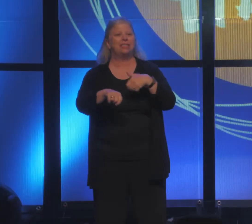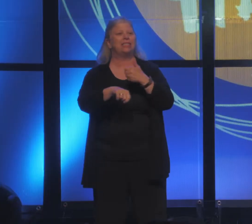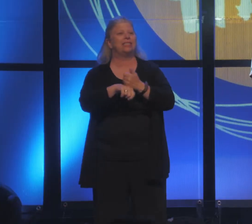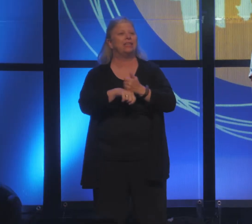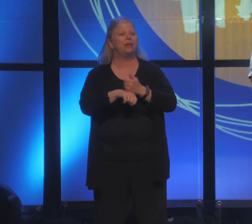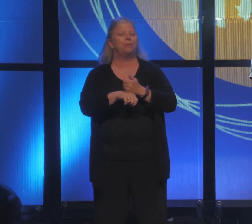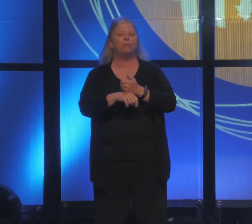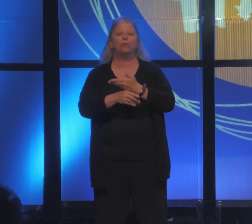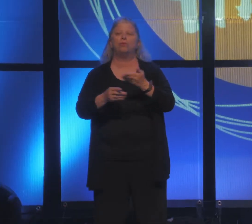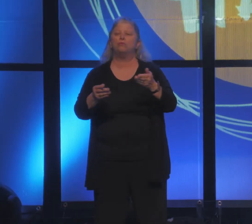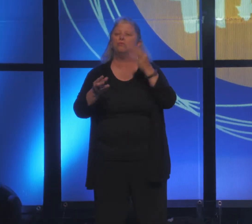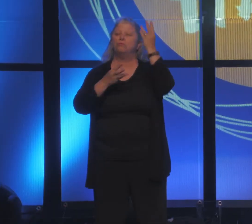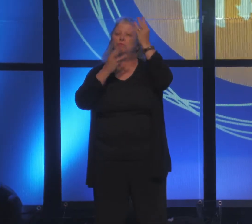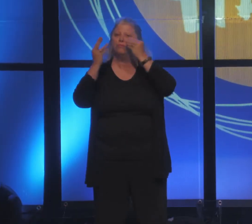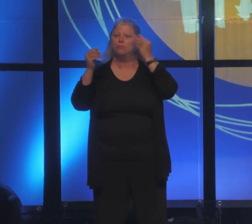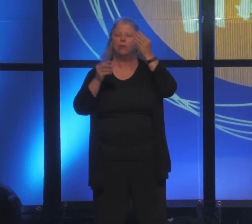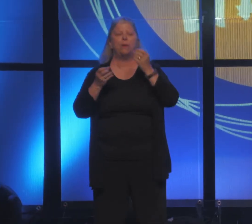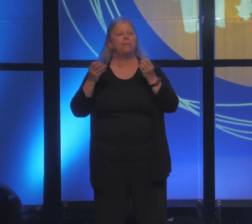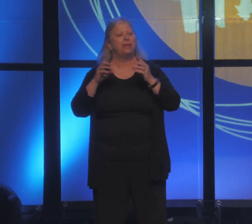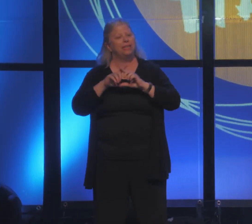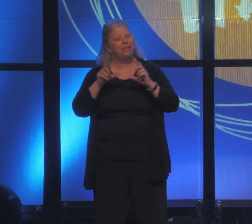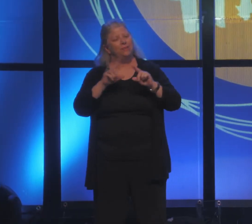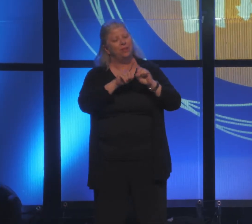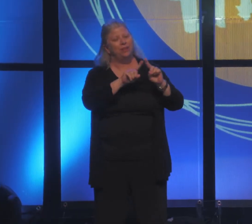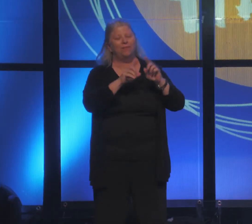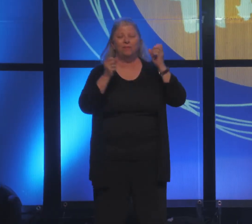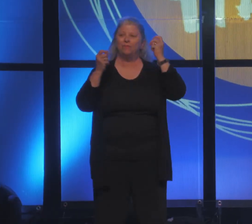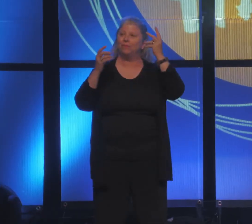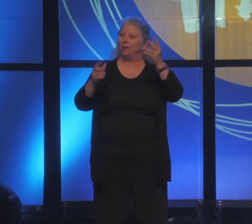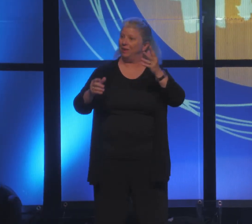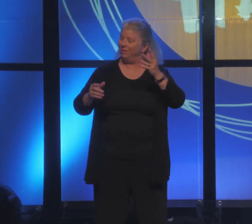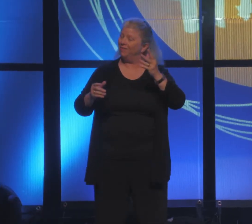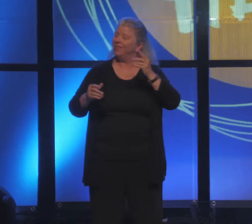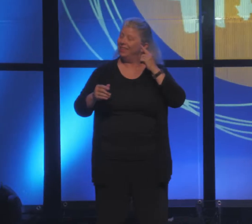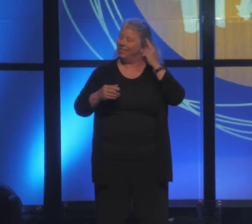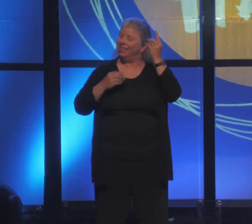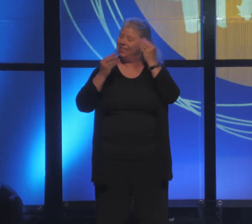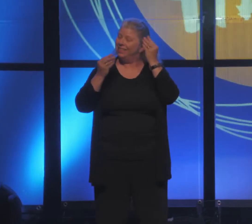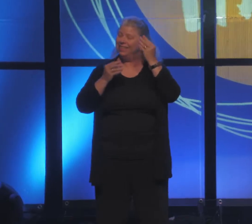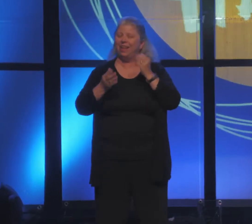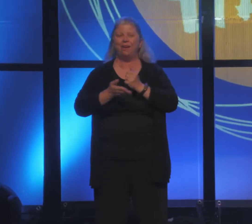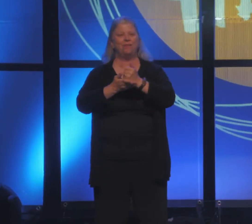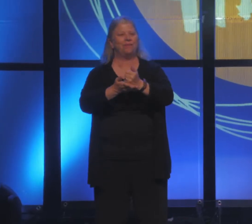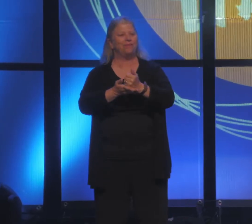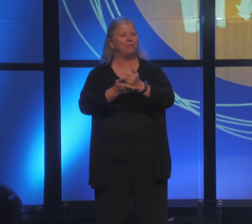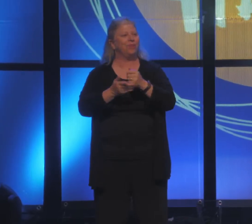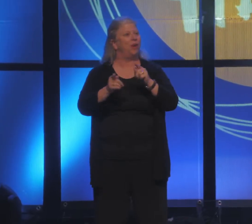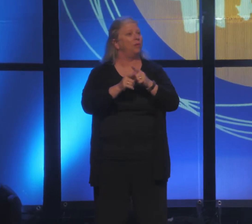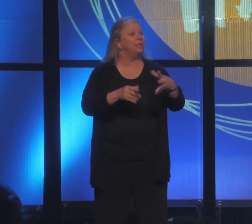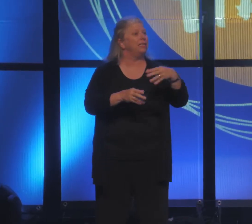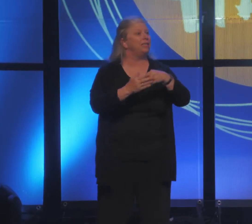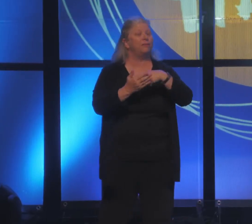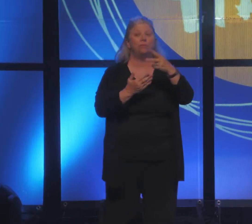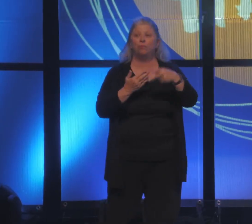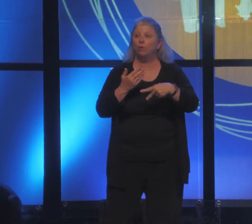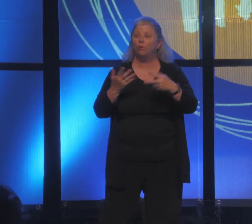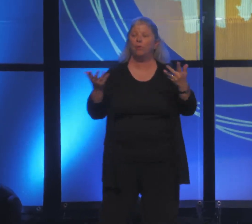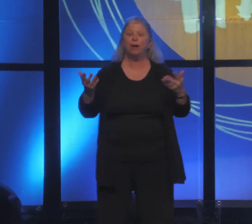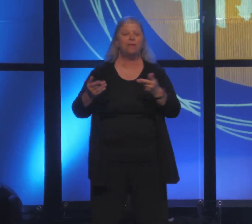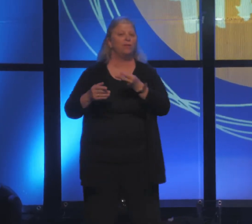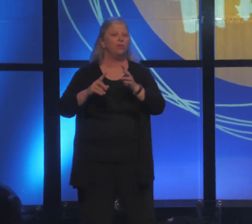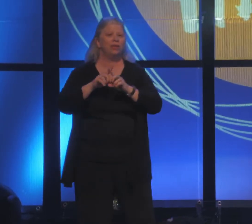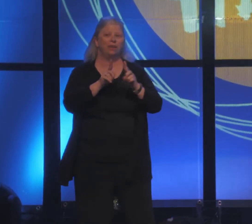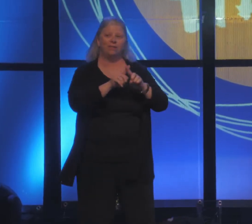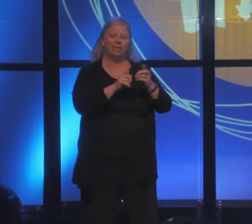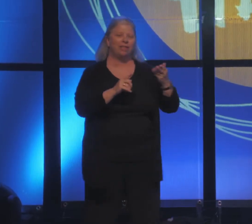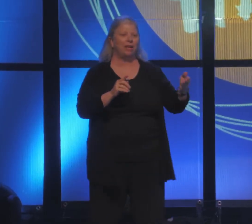designed with you in mind. It has lots of information in it that I think you will find helpful. And inside of your program are a few things